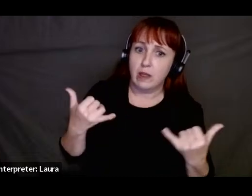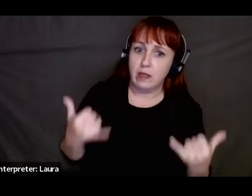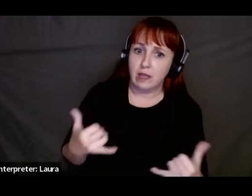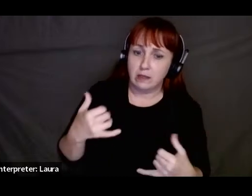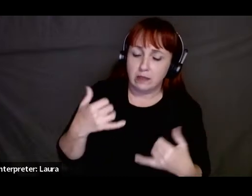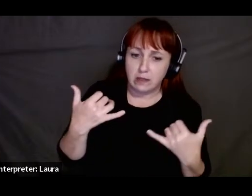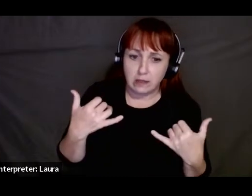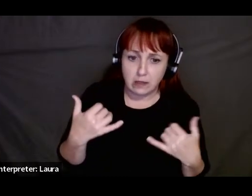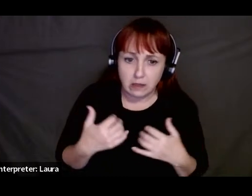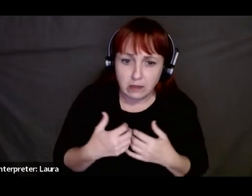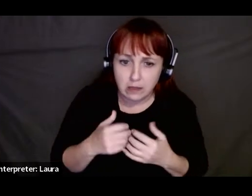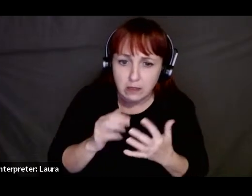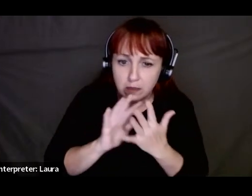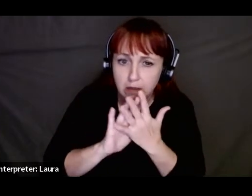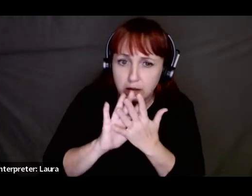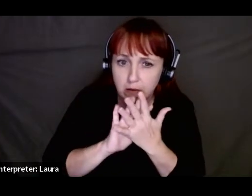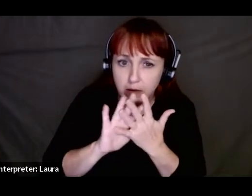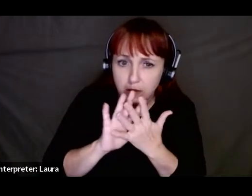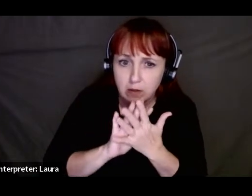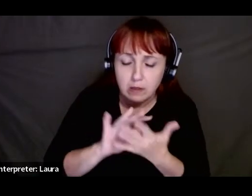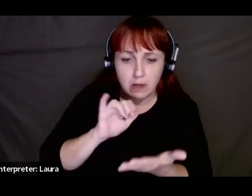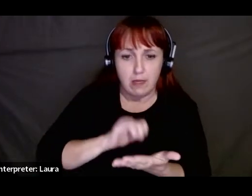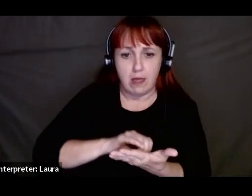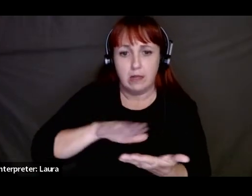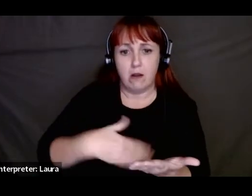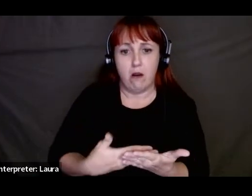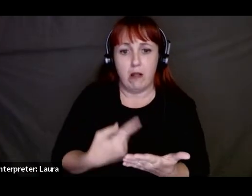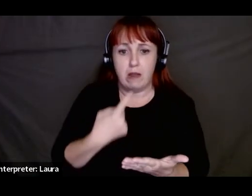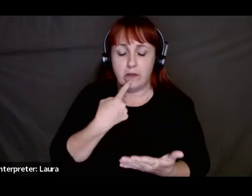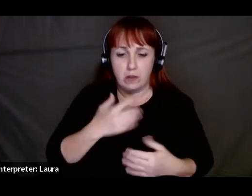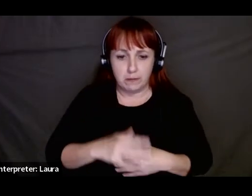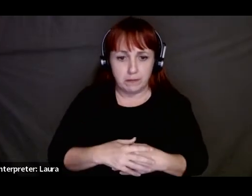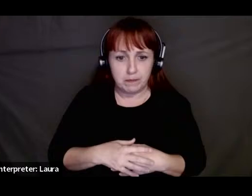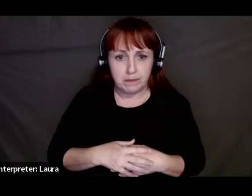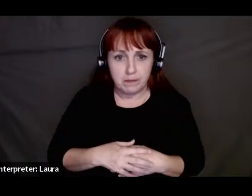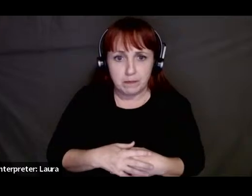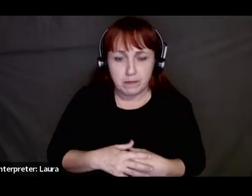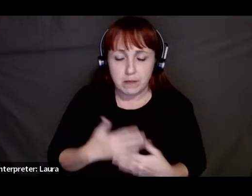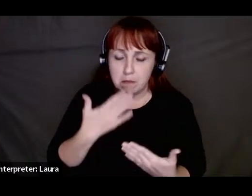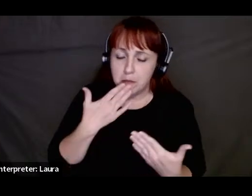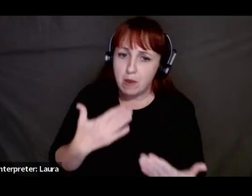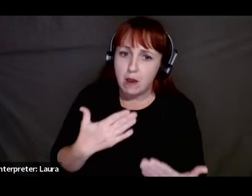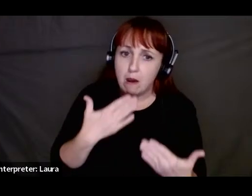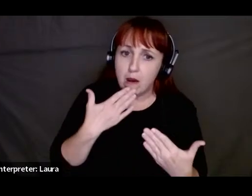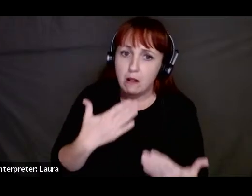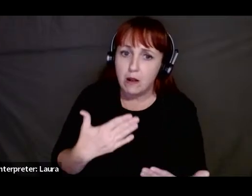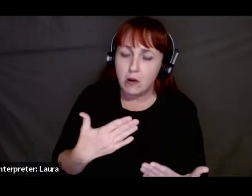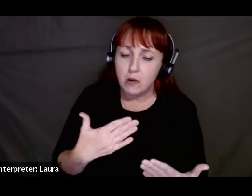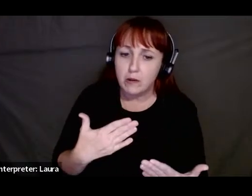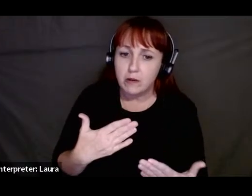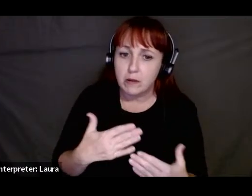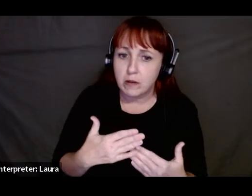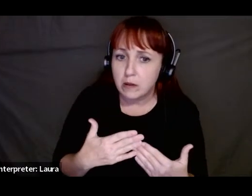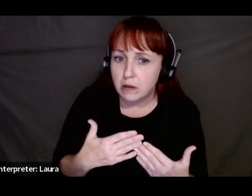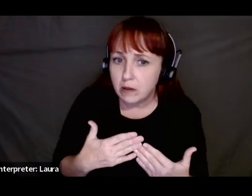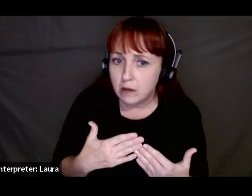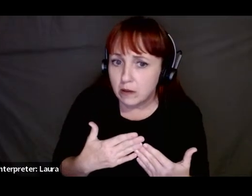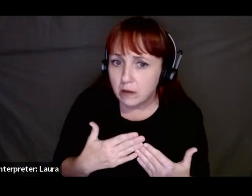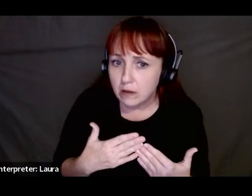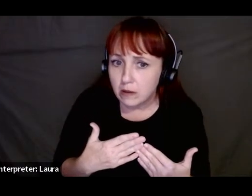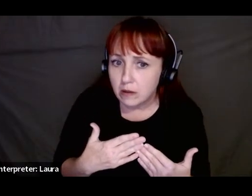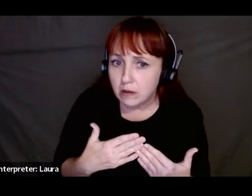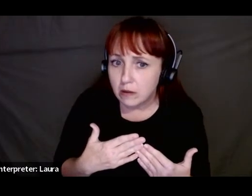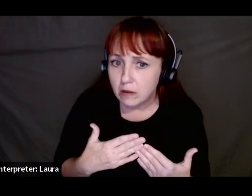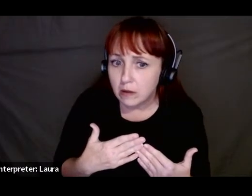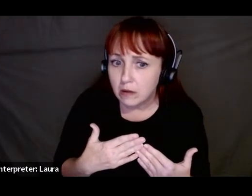animal. And that's all I have to complete now. Mahalo, Gloria, Gloria. We all